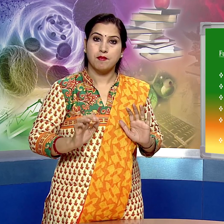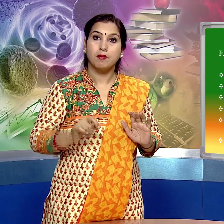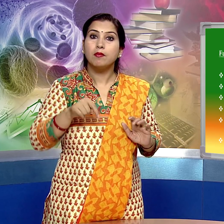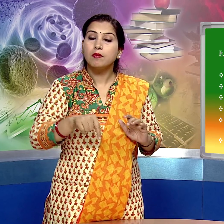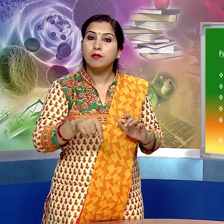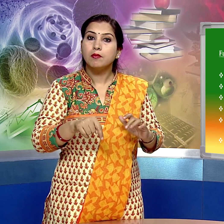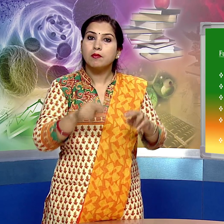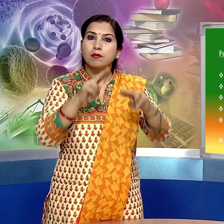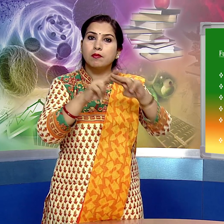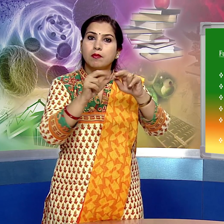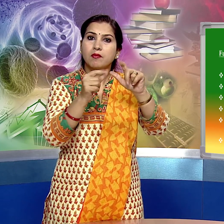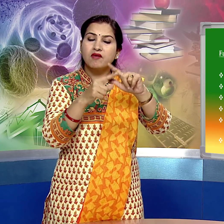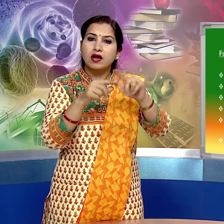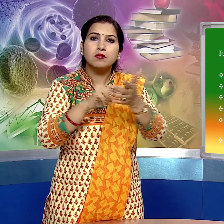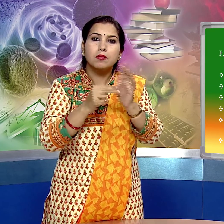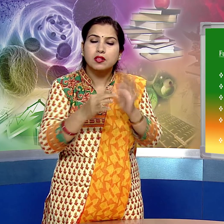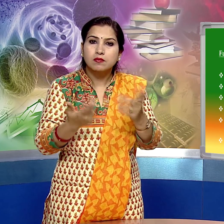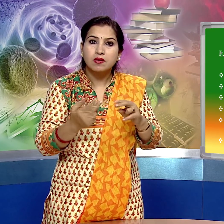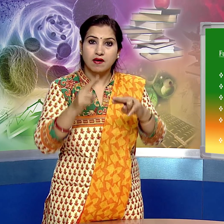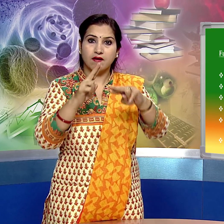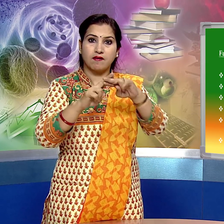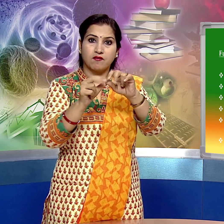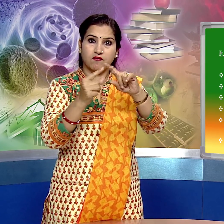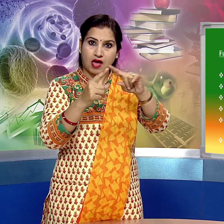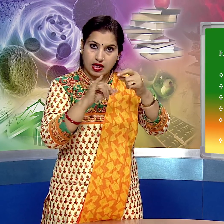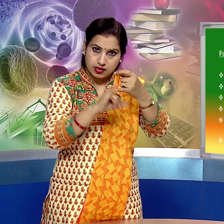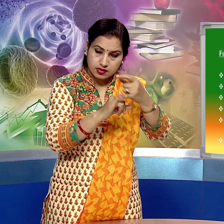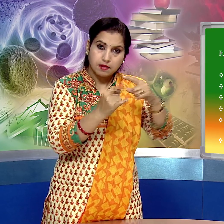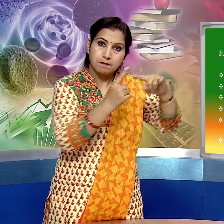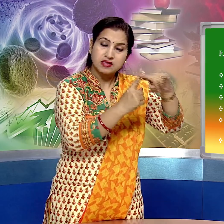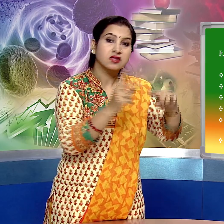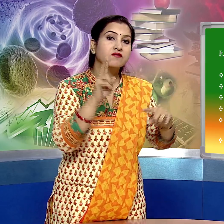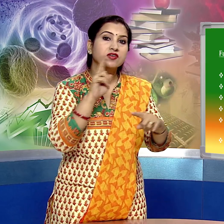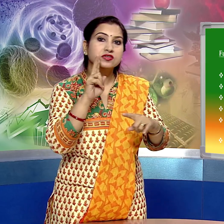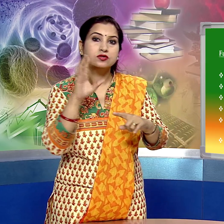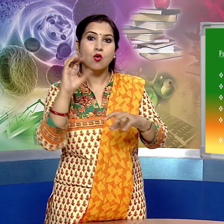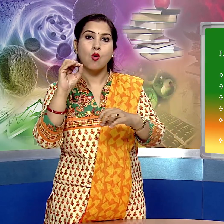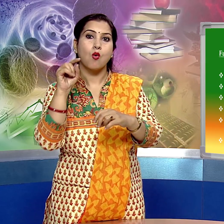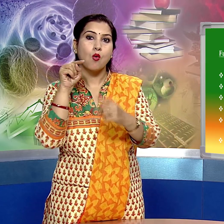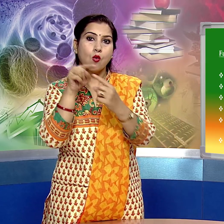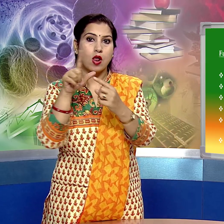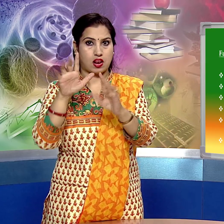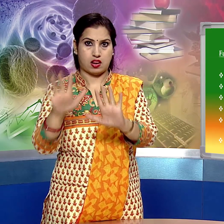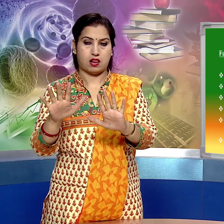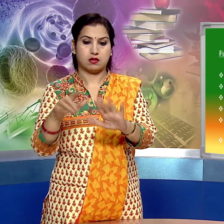Fat includes both fats and vegetable oils. It's a rich source of